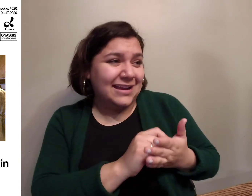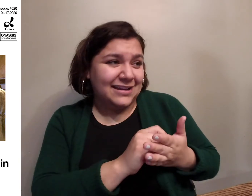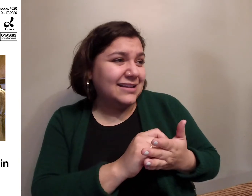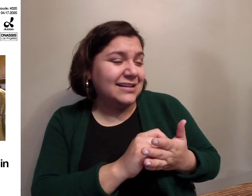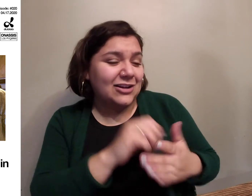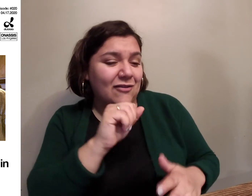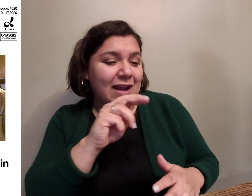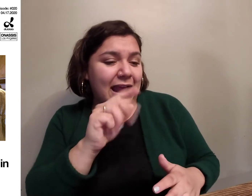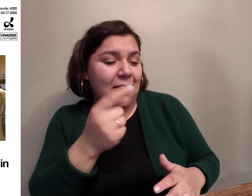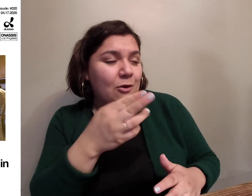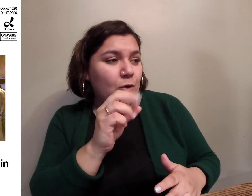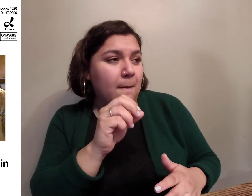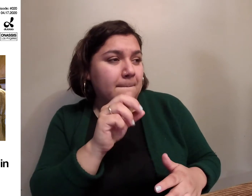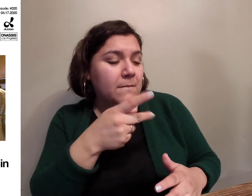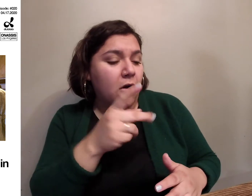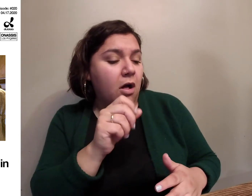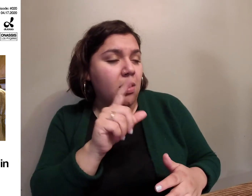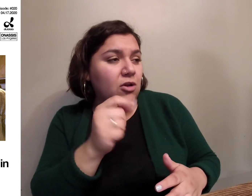would write.